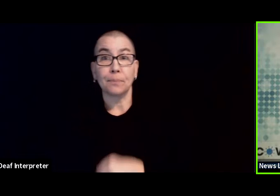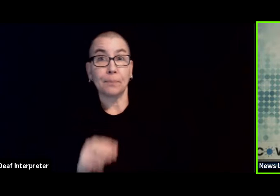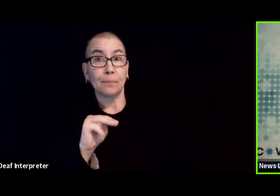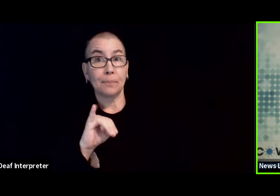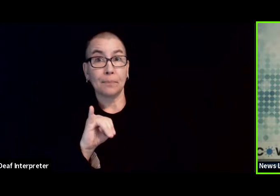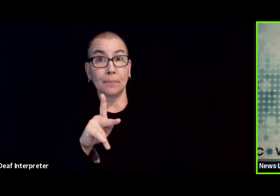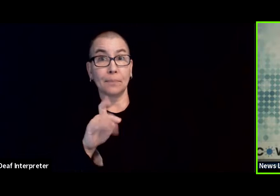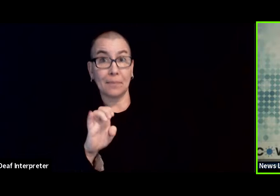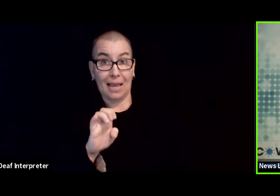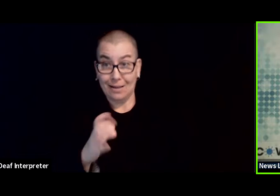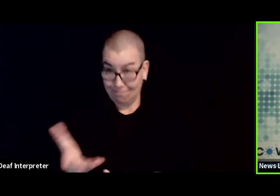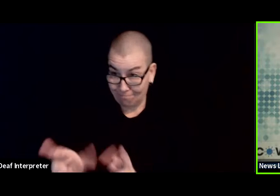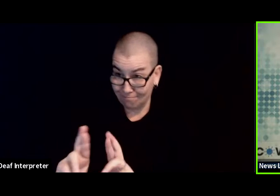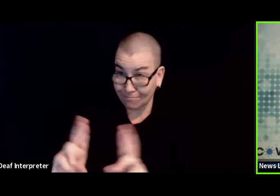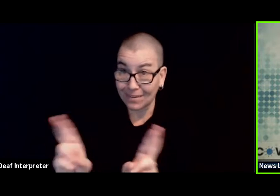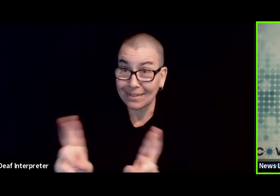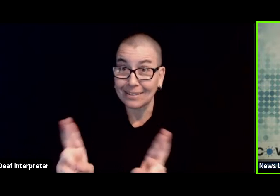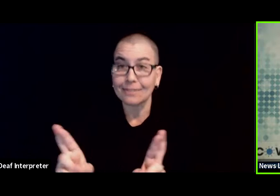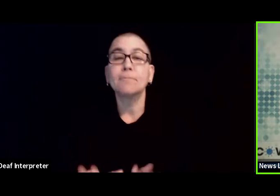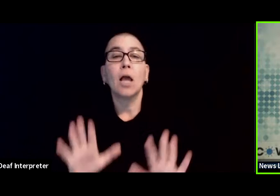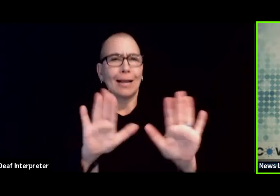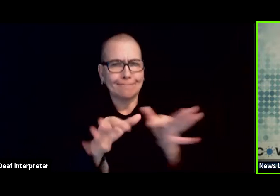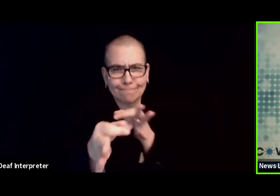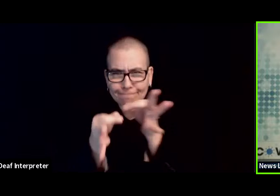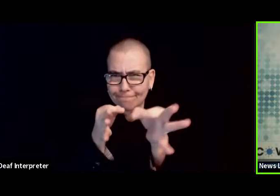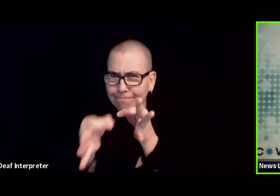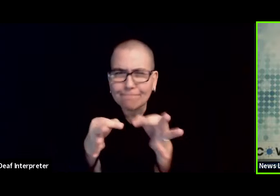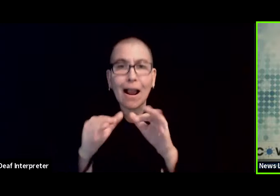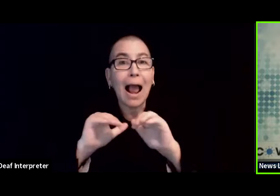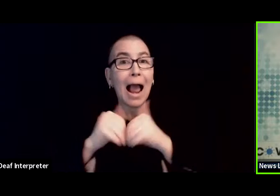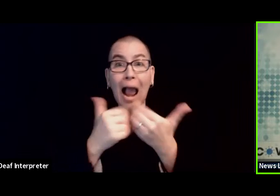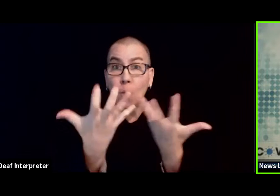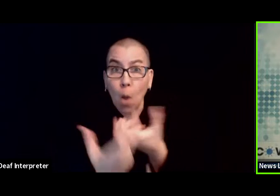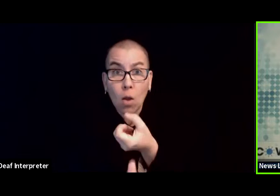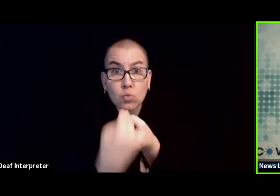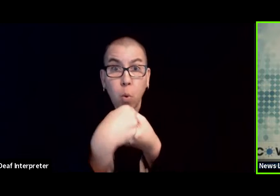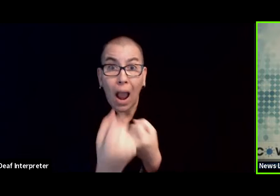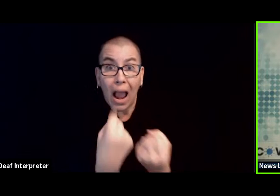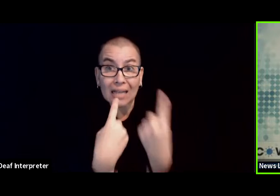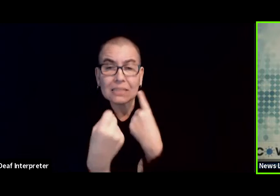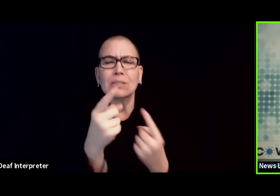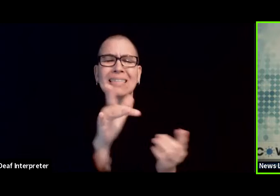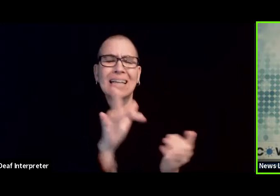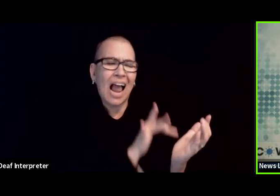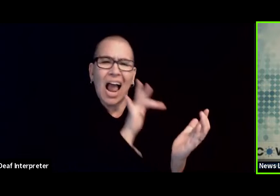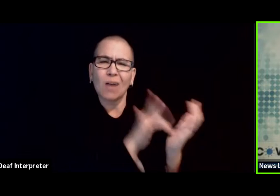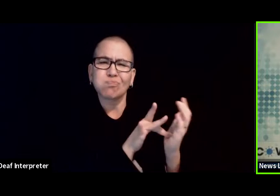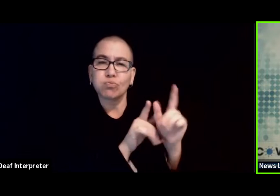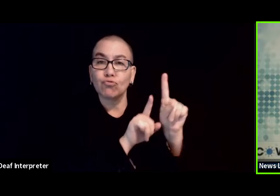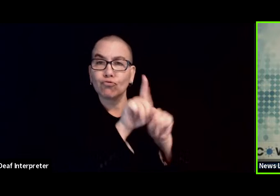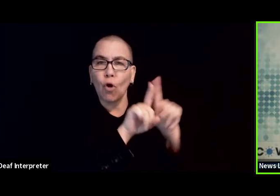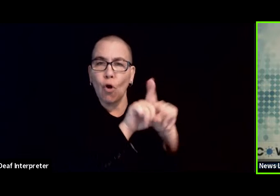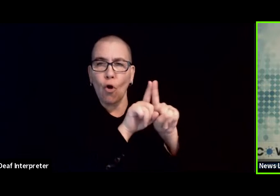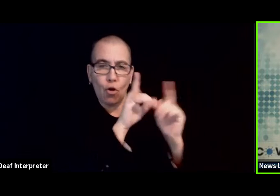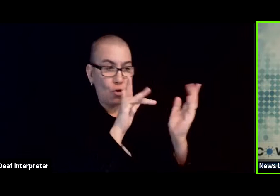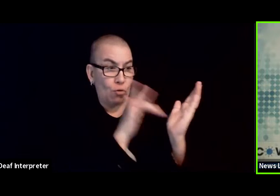ask a question, you will need to press star then the number 1 on the telephone keypad. To withdraw your question, press the pound